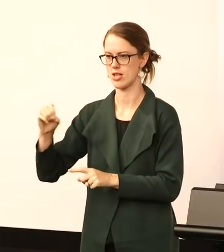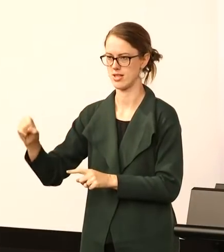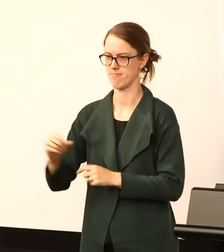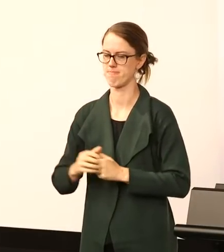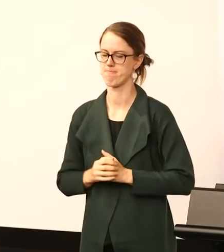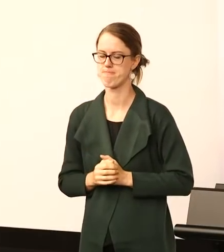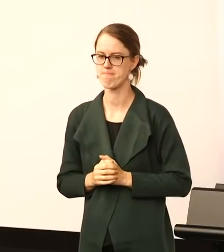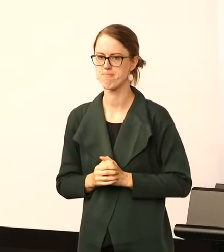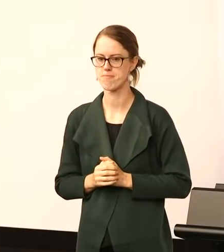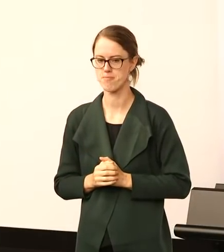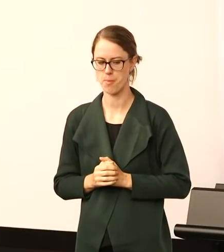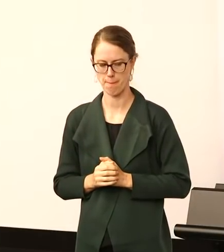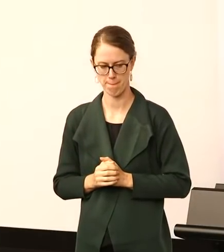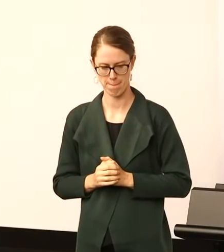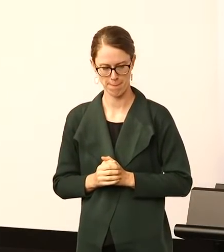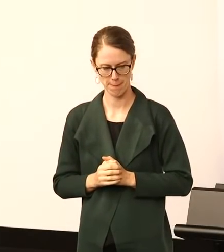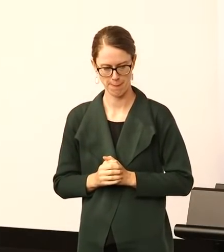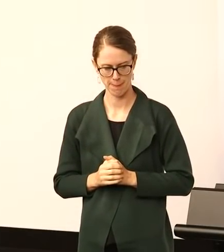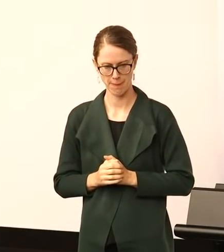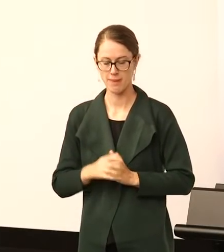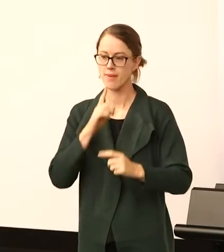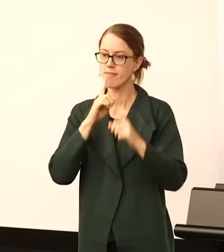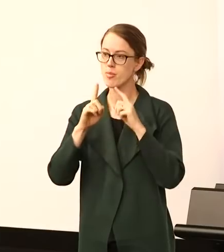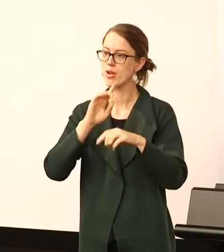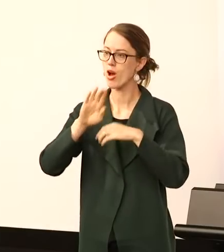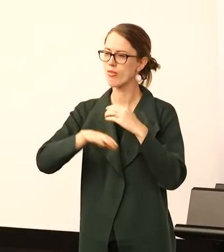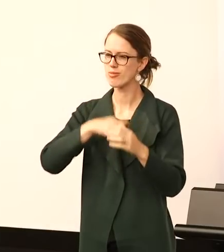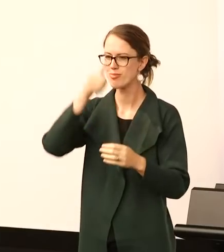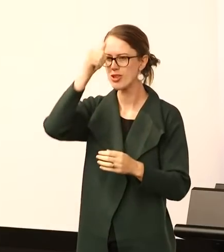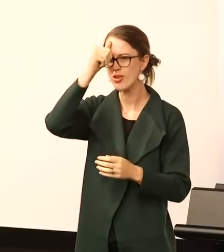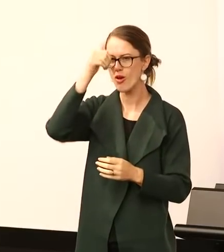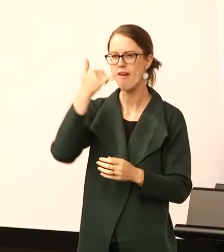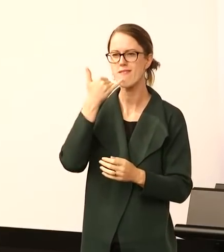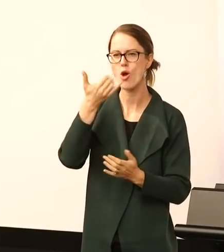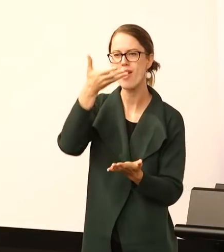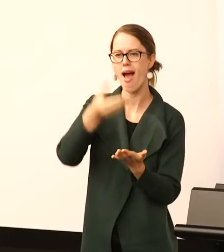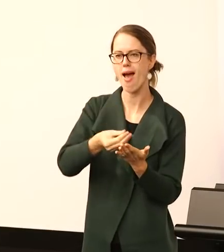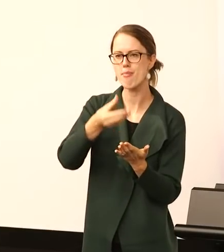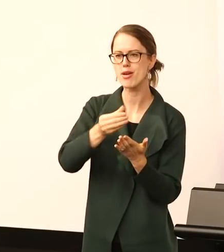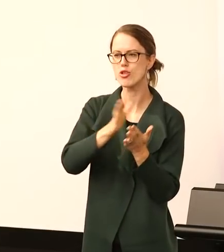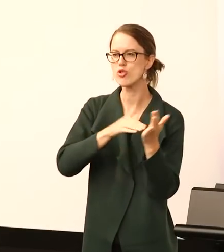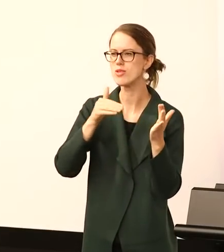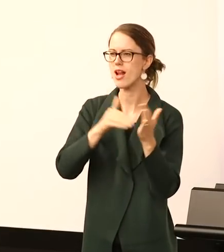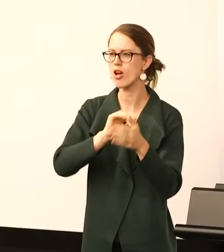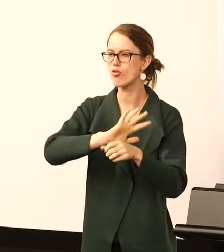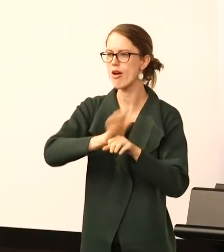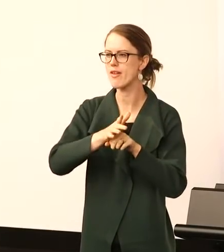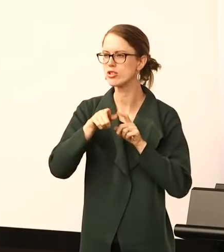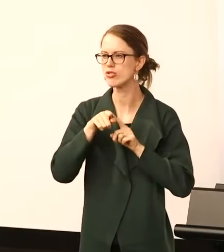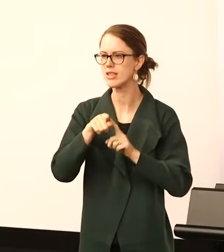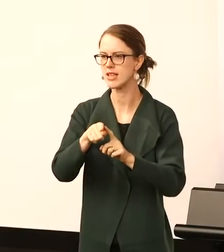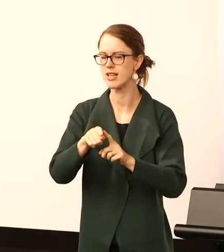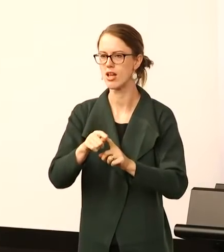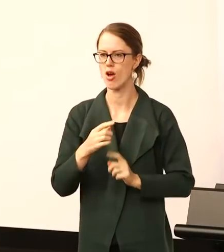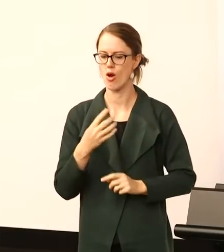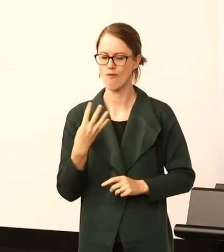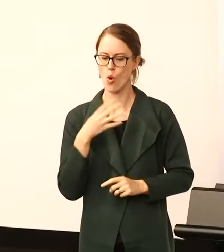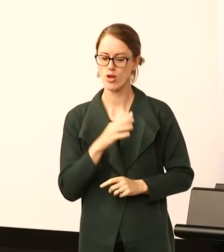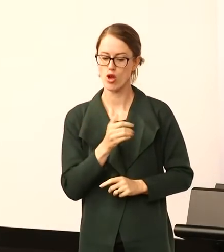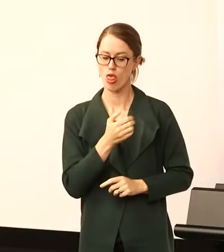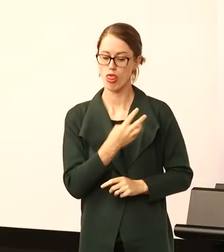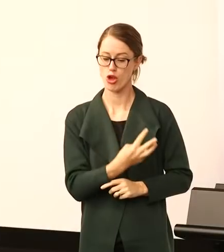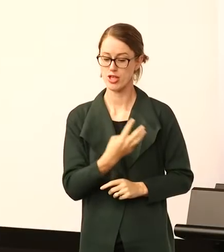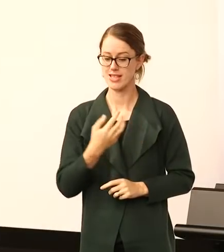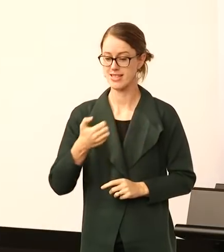271,690. An update on the NZ COVID Tracer app. It's now had